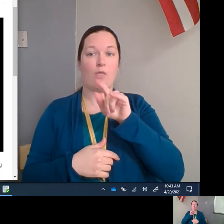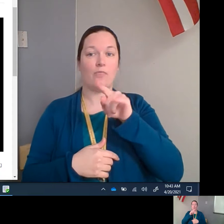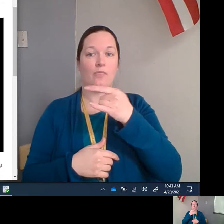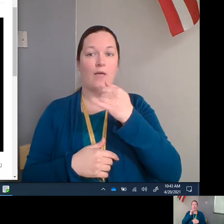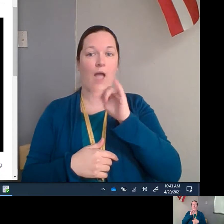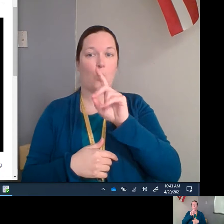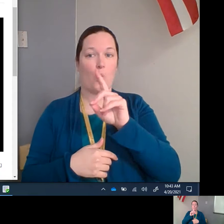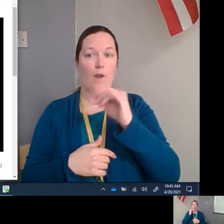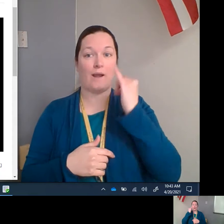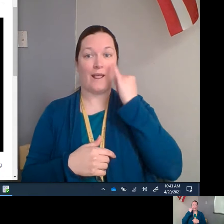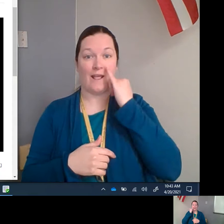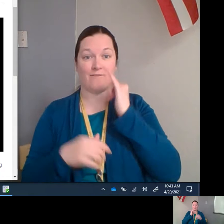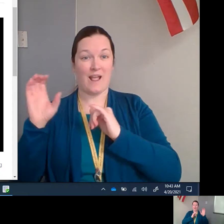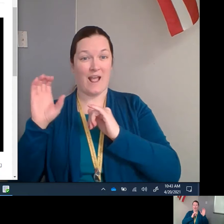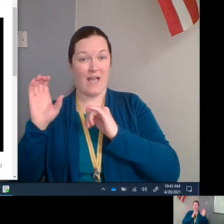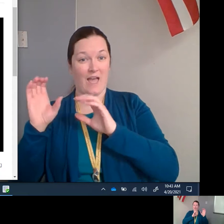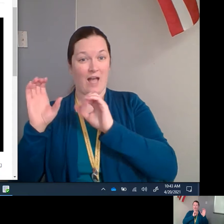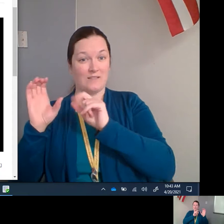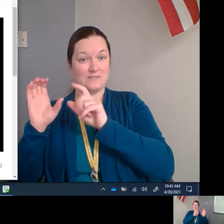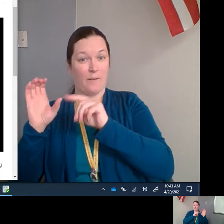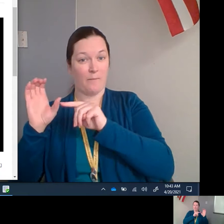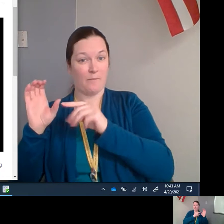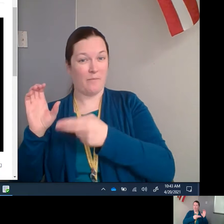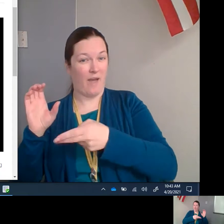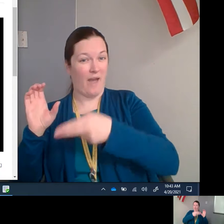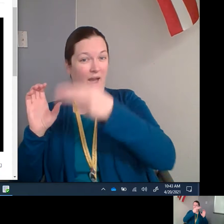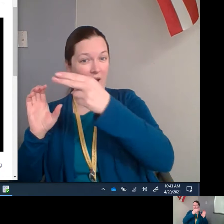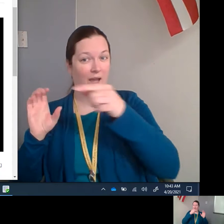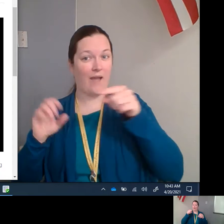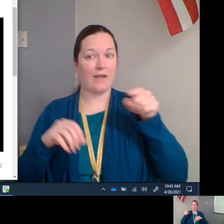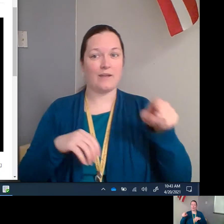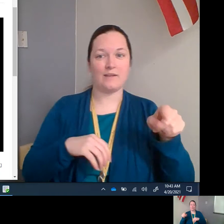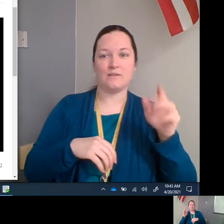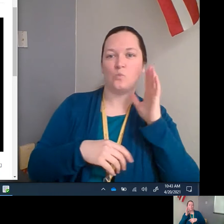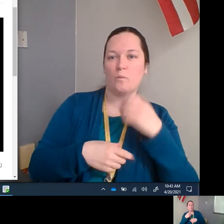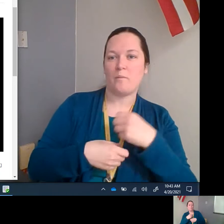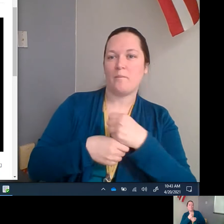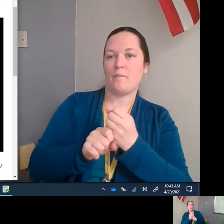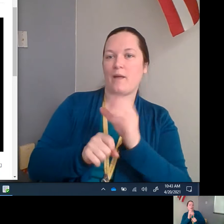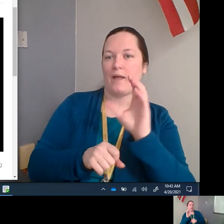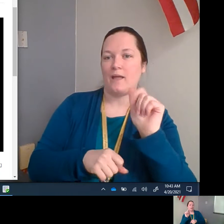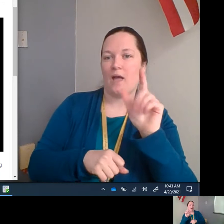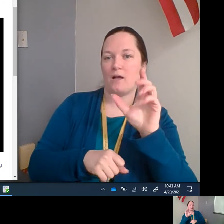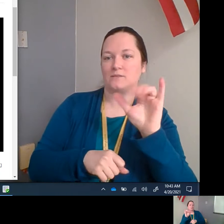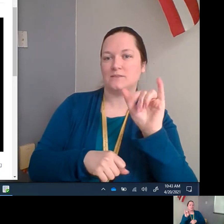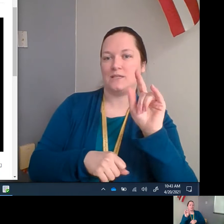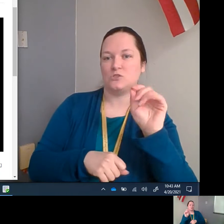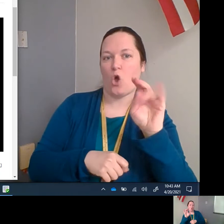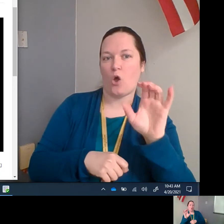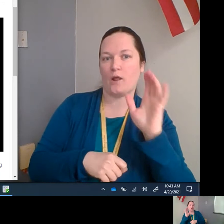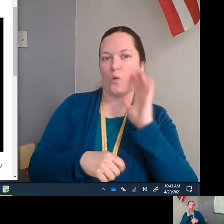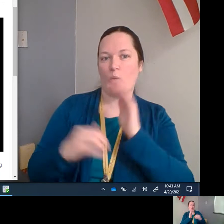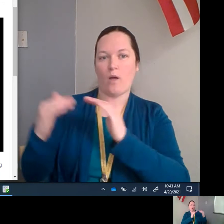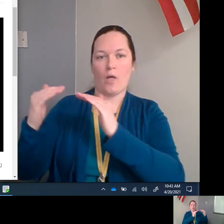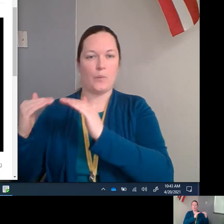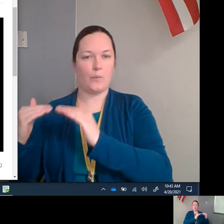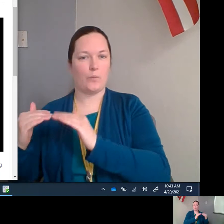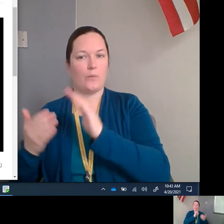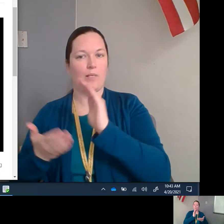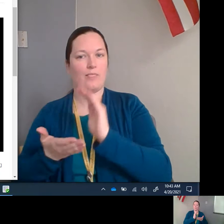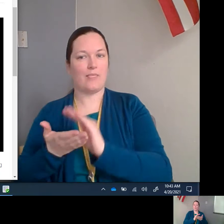too high, then our thyroid gland is going to secrete a chemical called calcitonin. And that's going to lower the